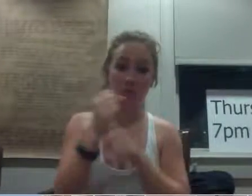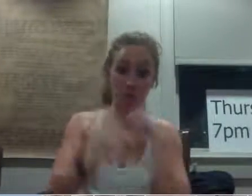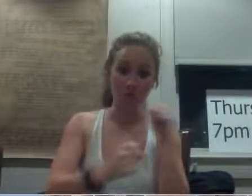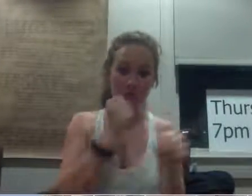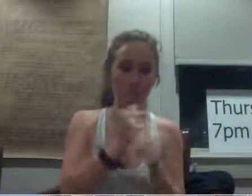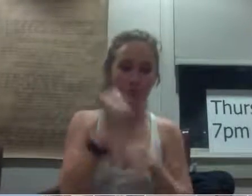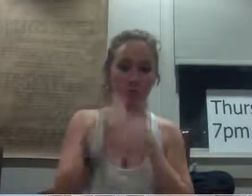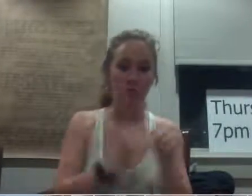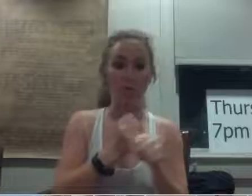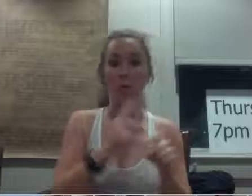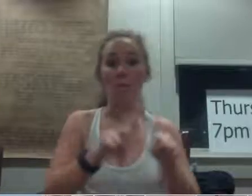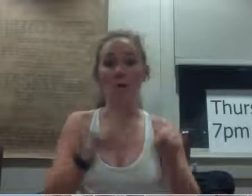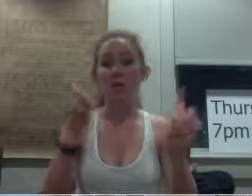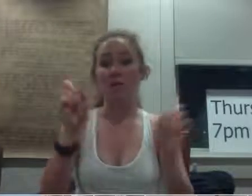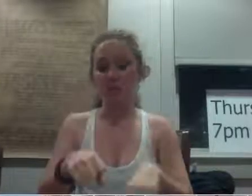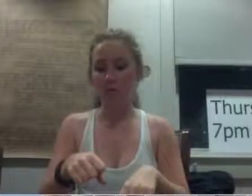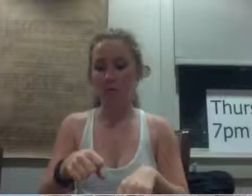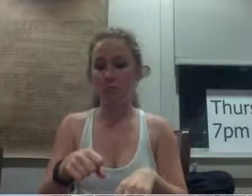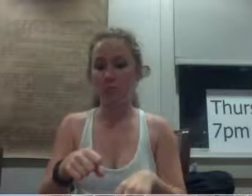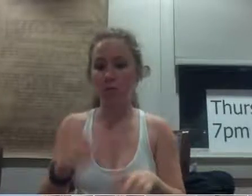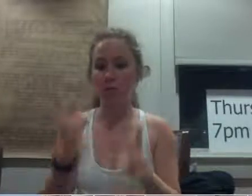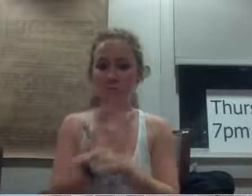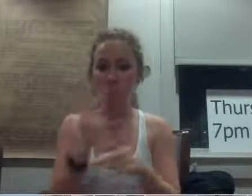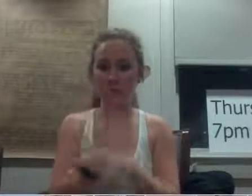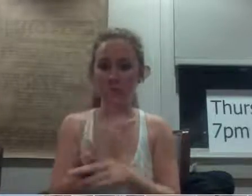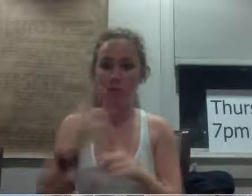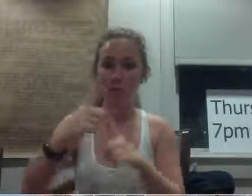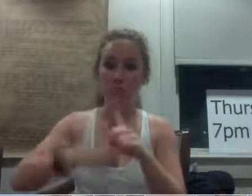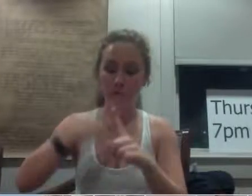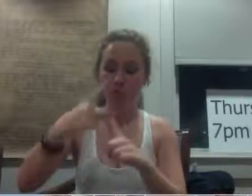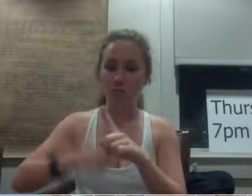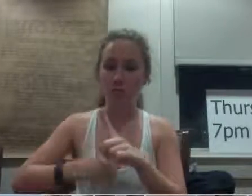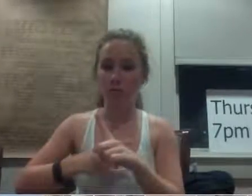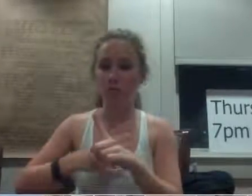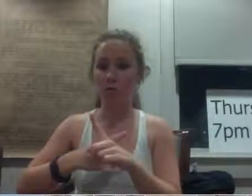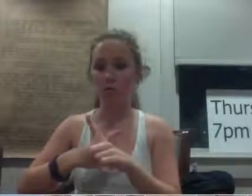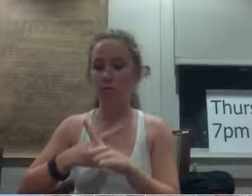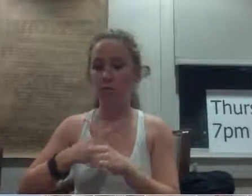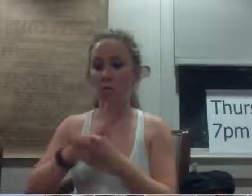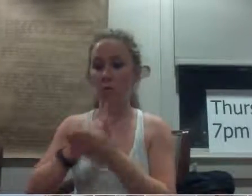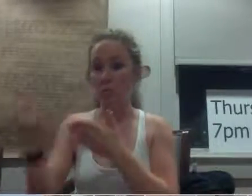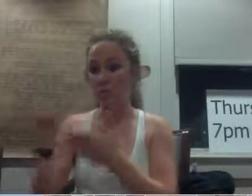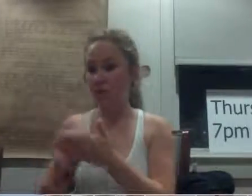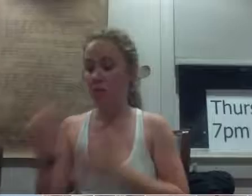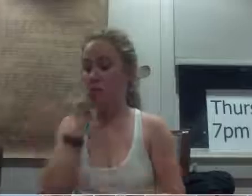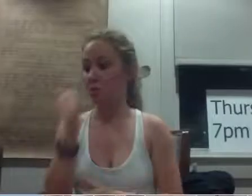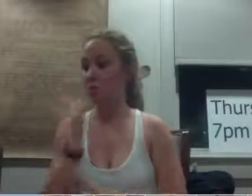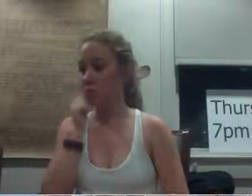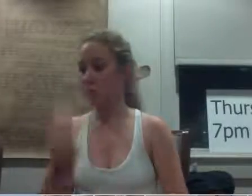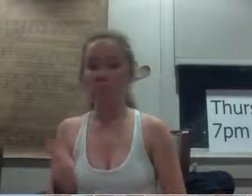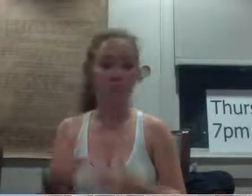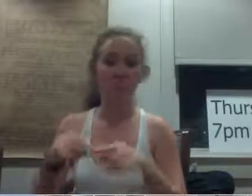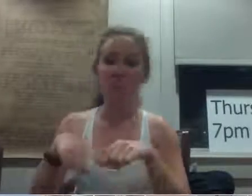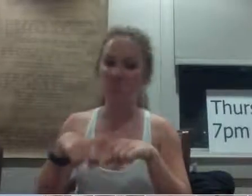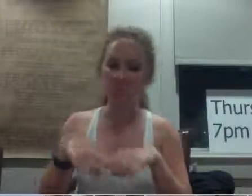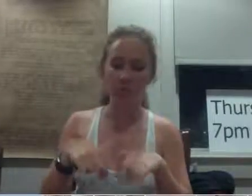you calculate yearly. However, you can calculate monthly, weekly, or daily. It